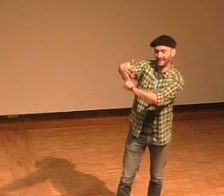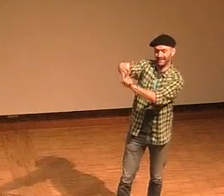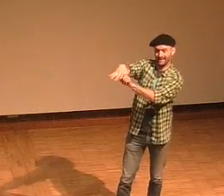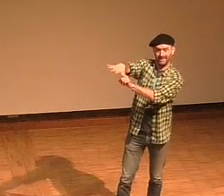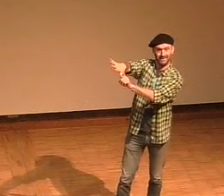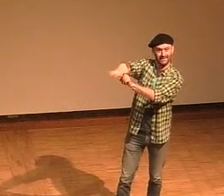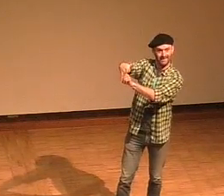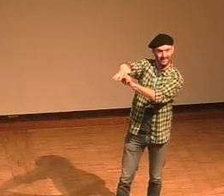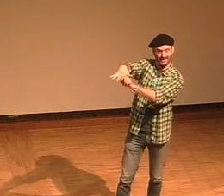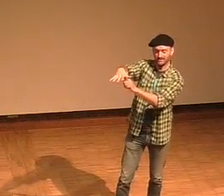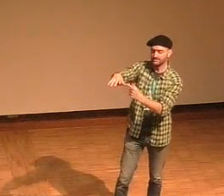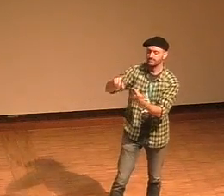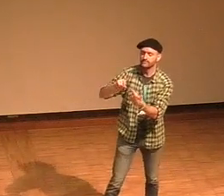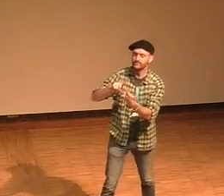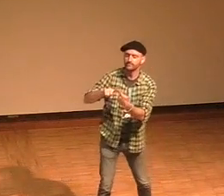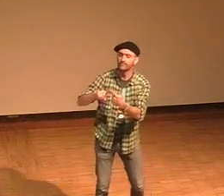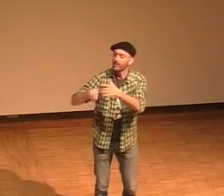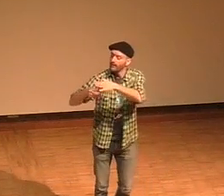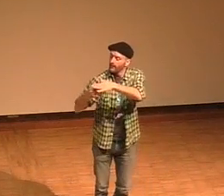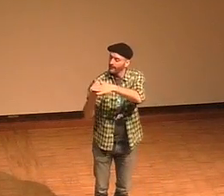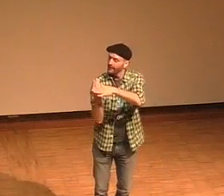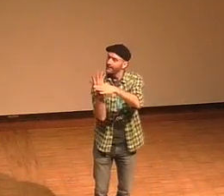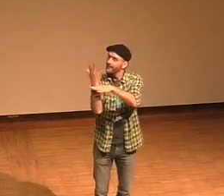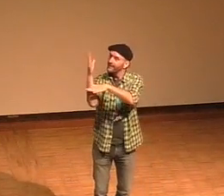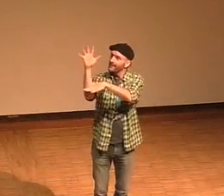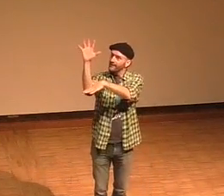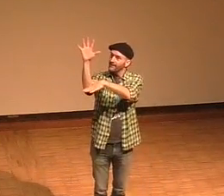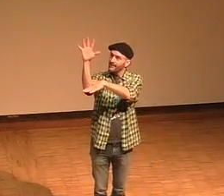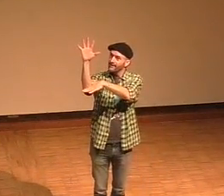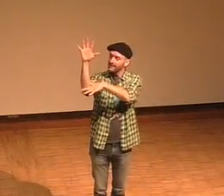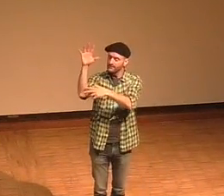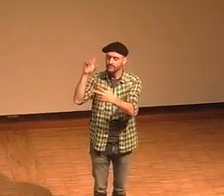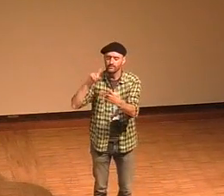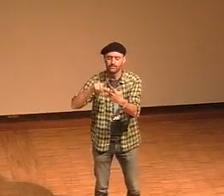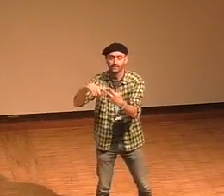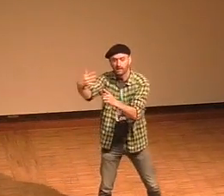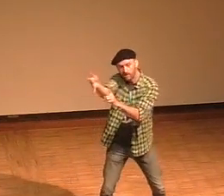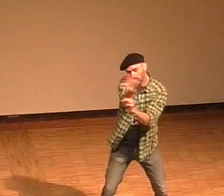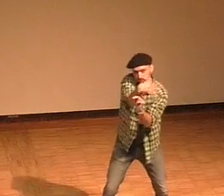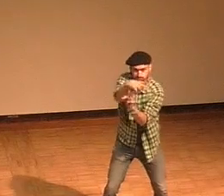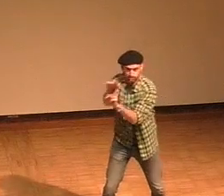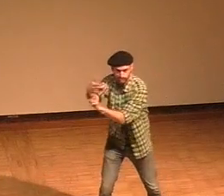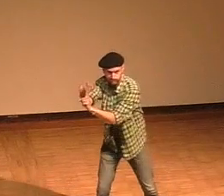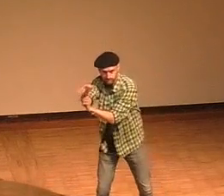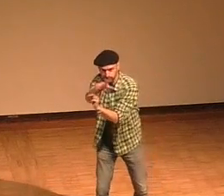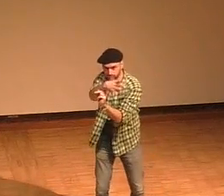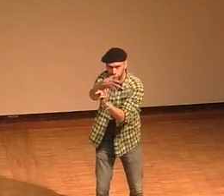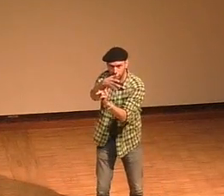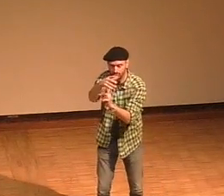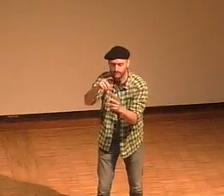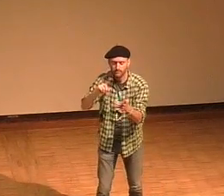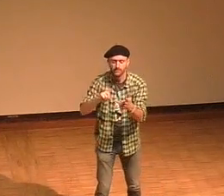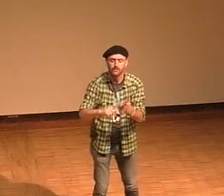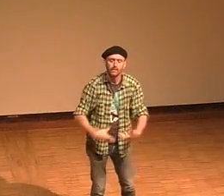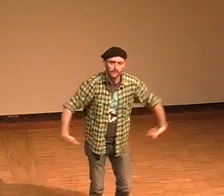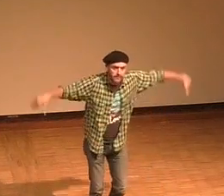Now, this is the sign leaf, but then the tree growing, and then the leaf shaking around in the